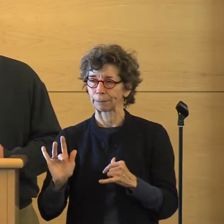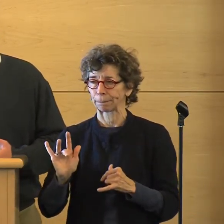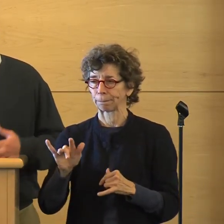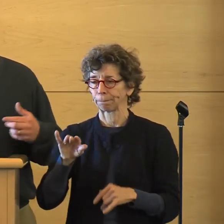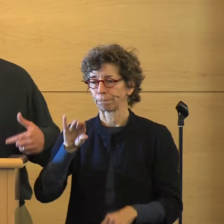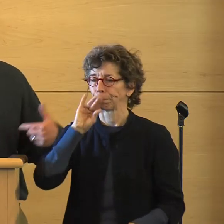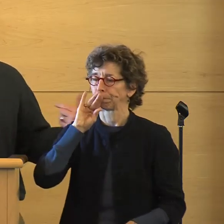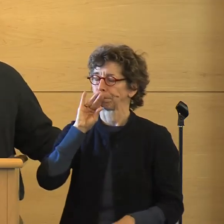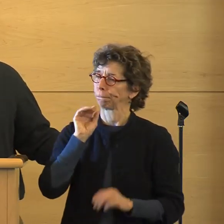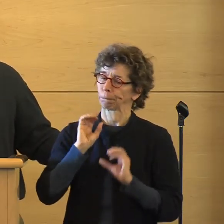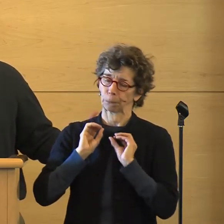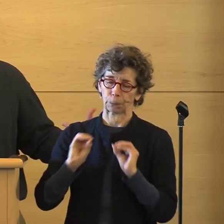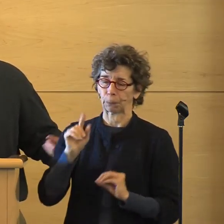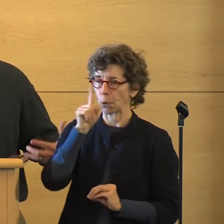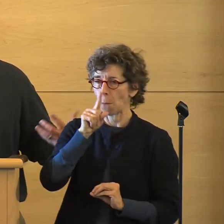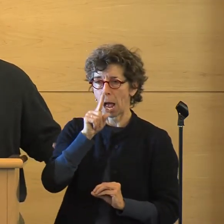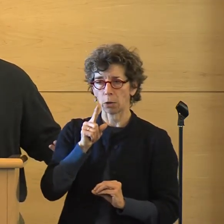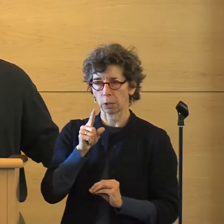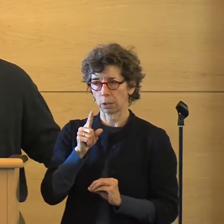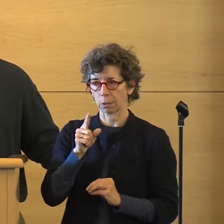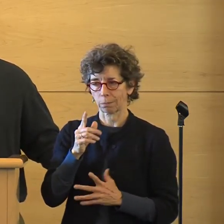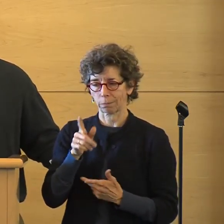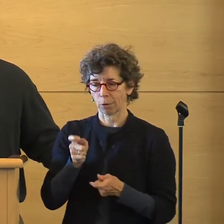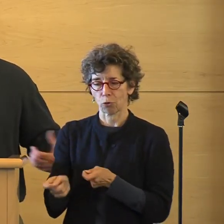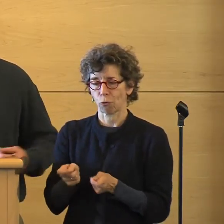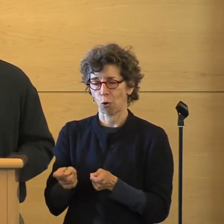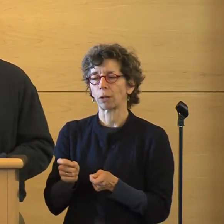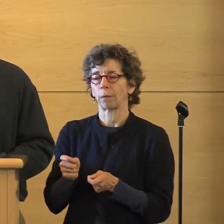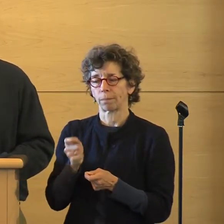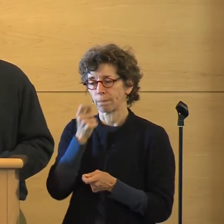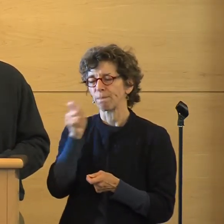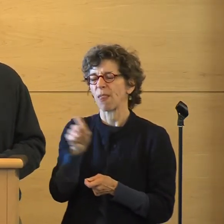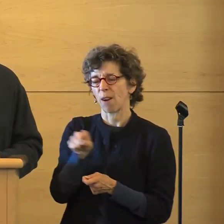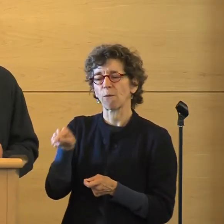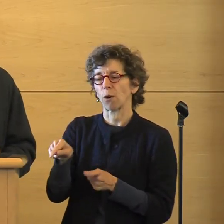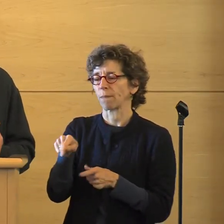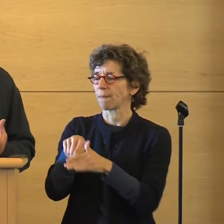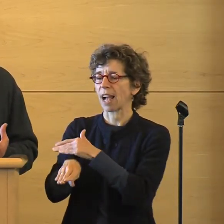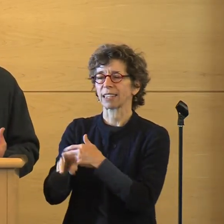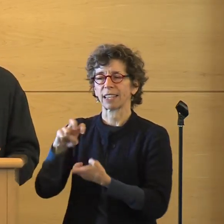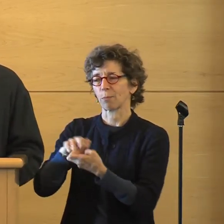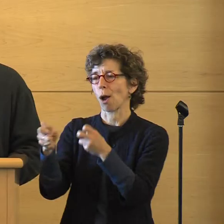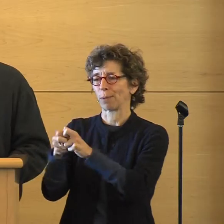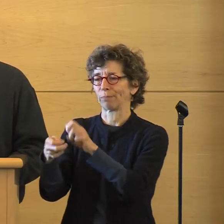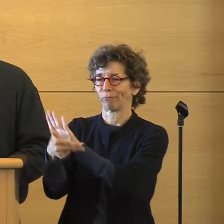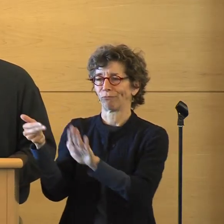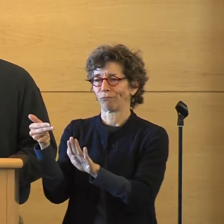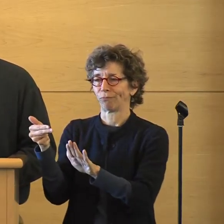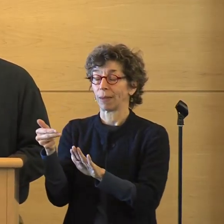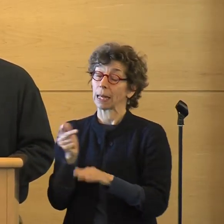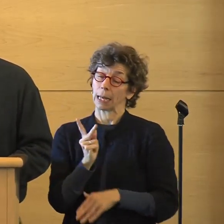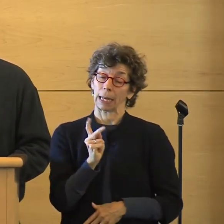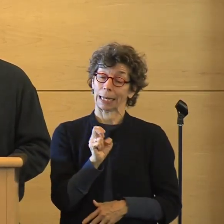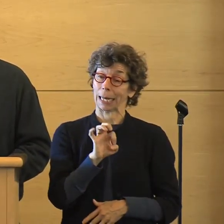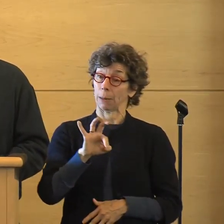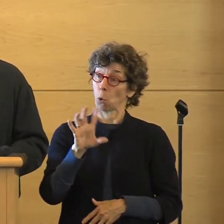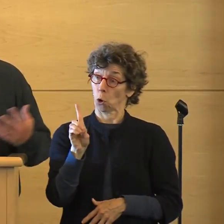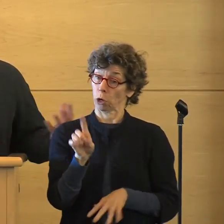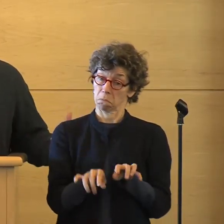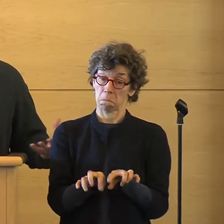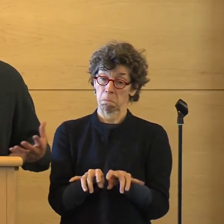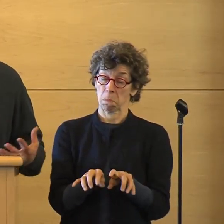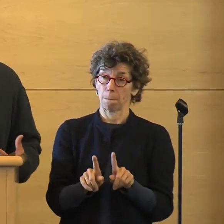just functions there like drop-down menus or other controls, buttons on a media player, things that you